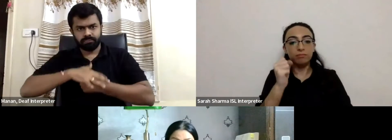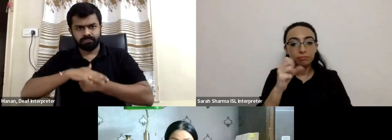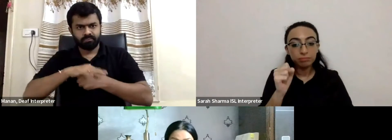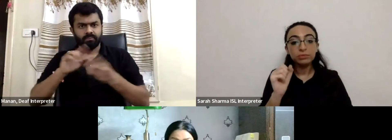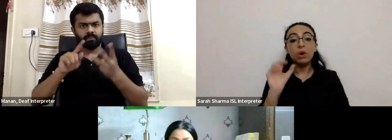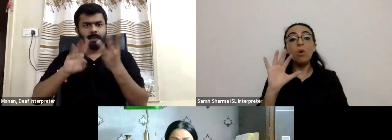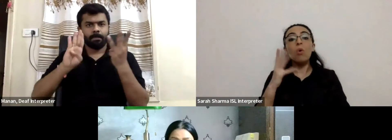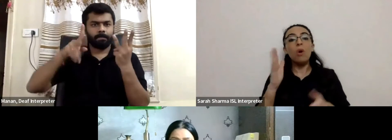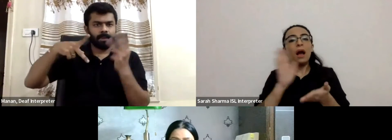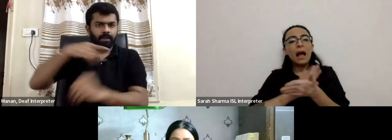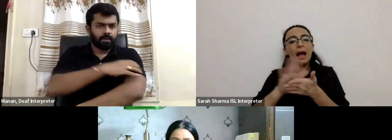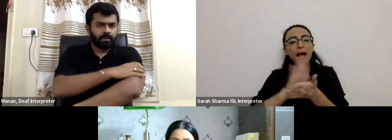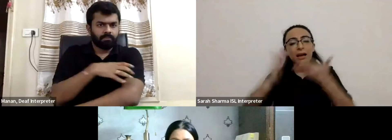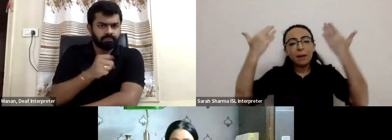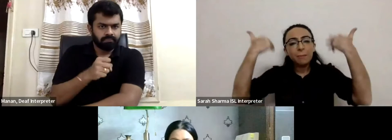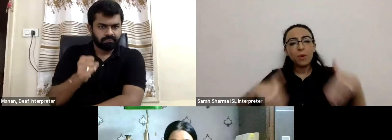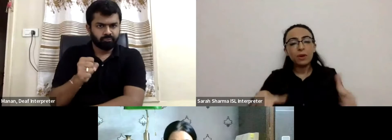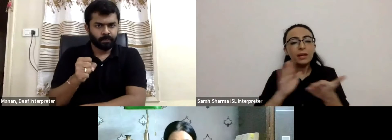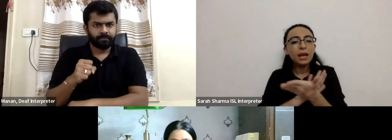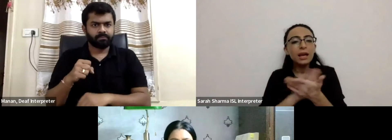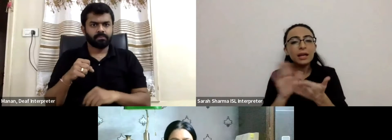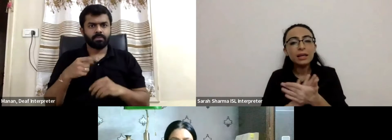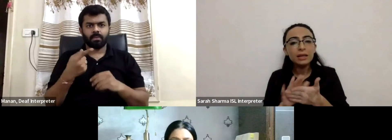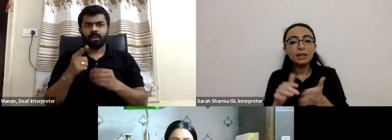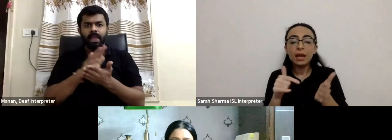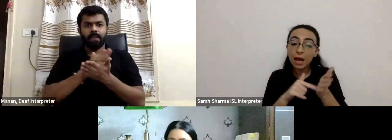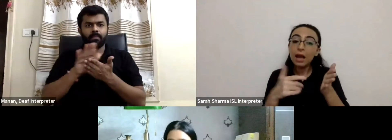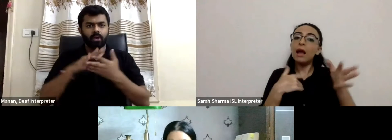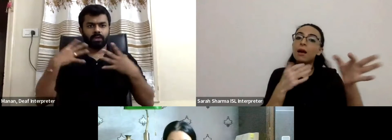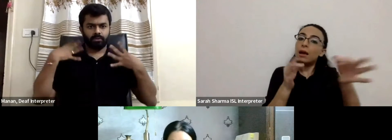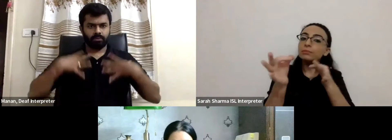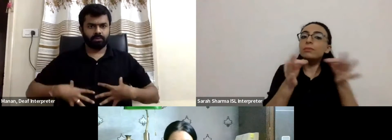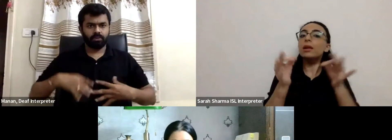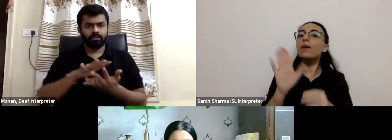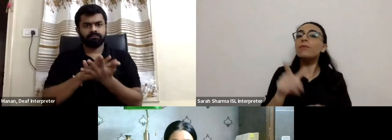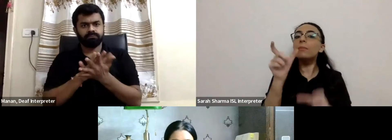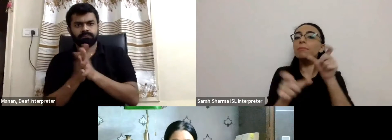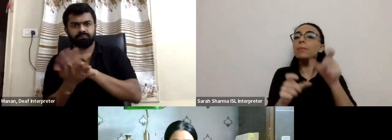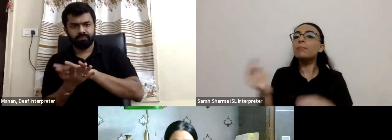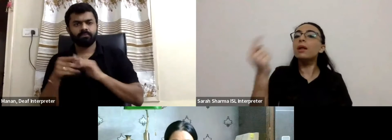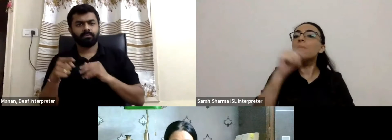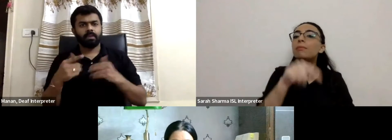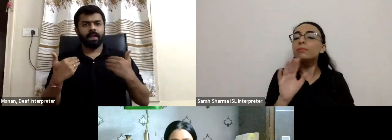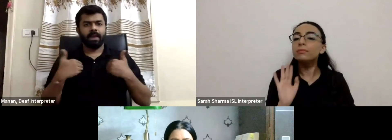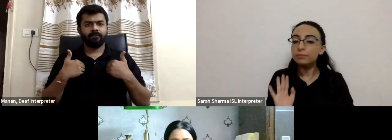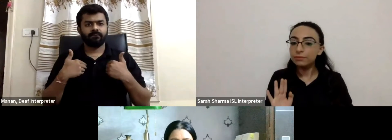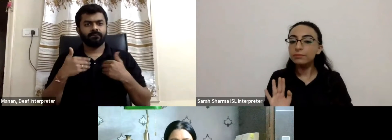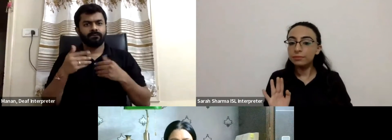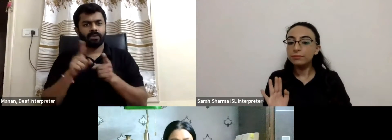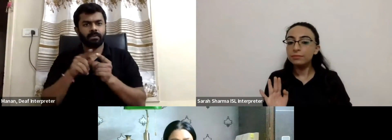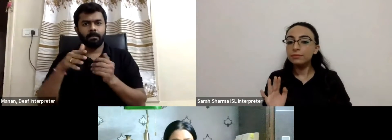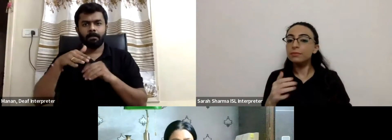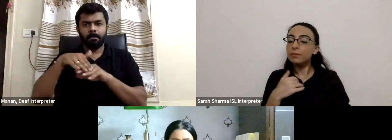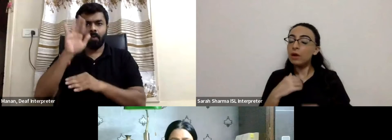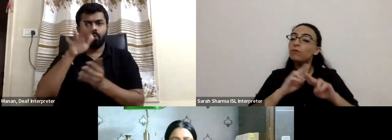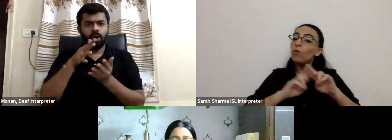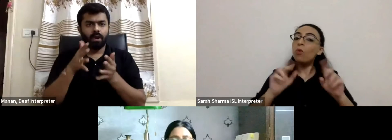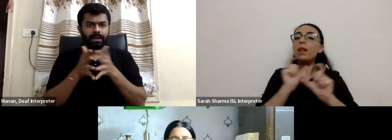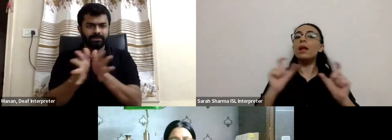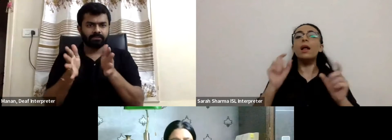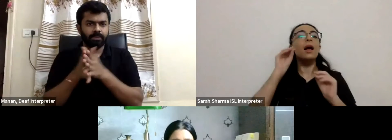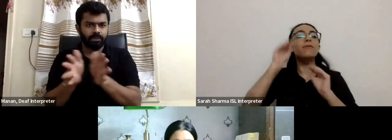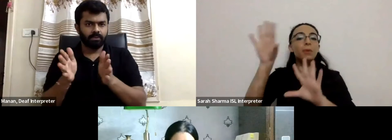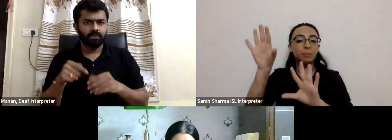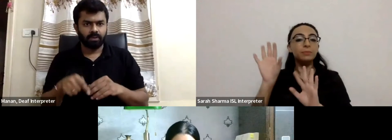hygiene. All that is also explained to the doctor by the patients by the doctor. And elderlies, it's